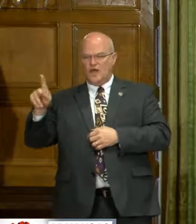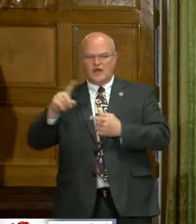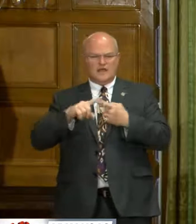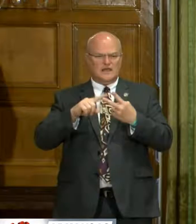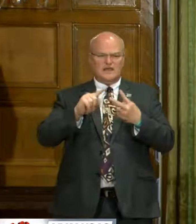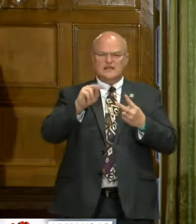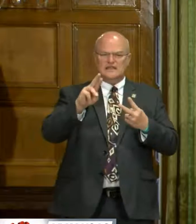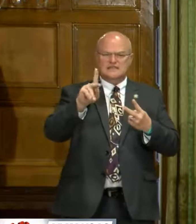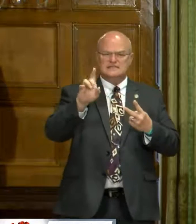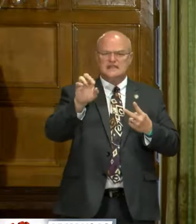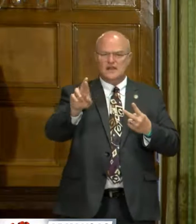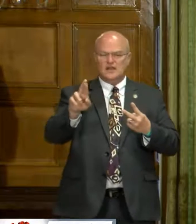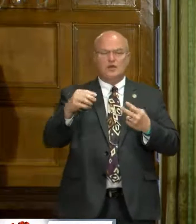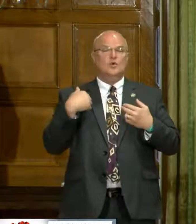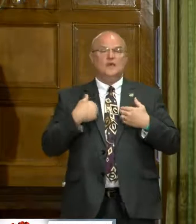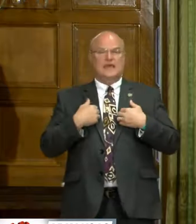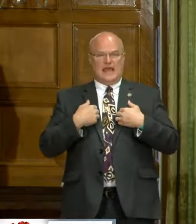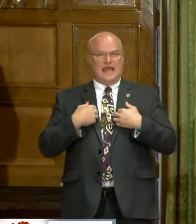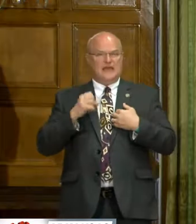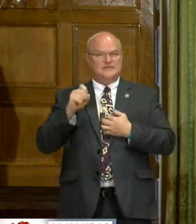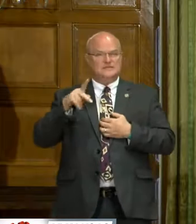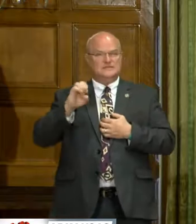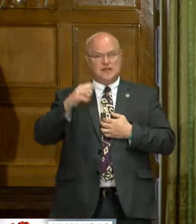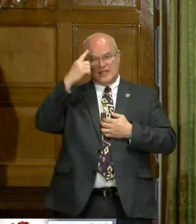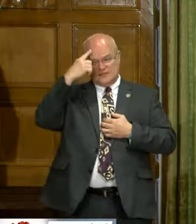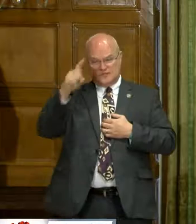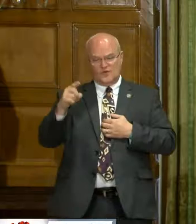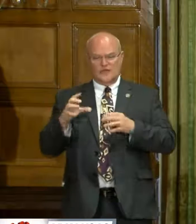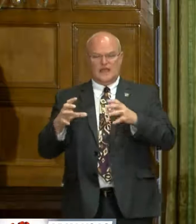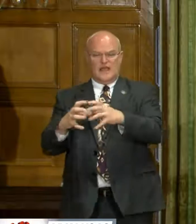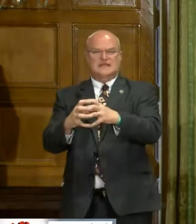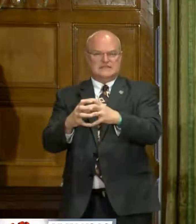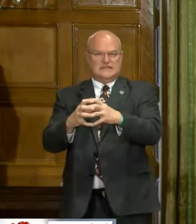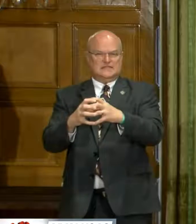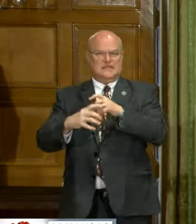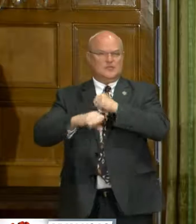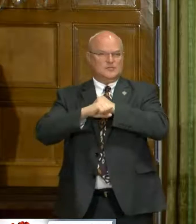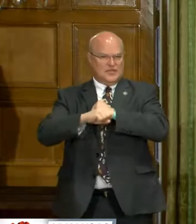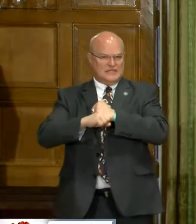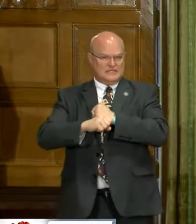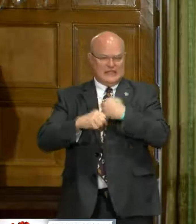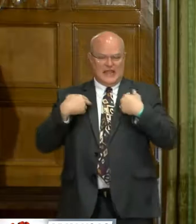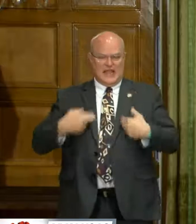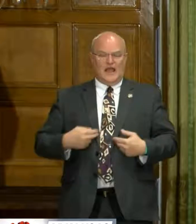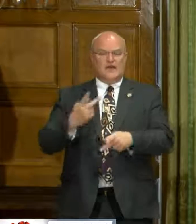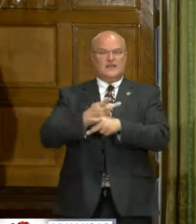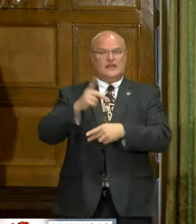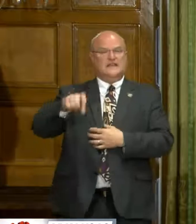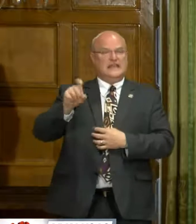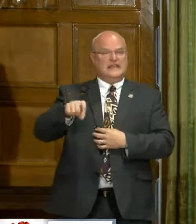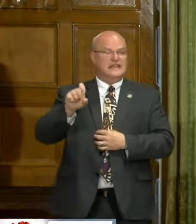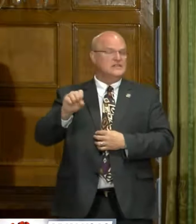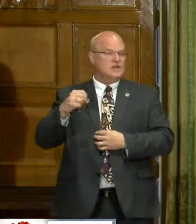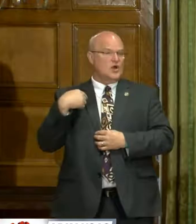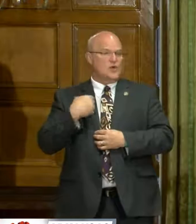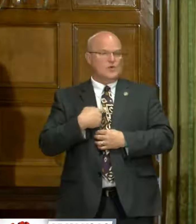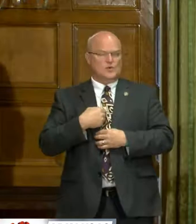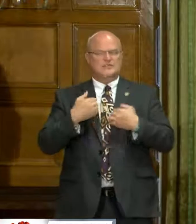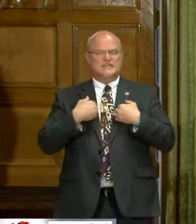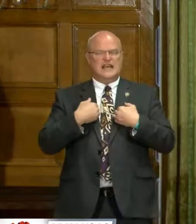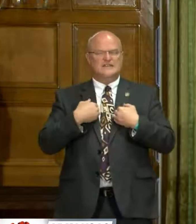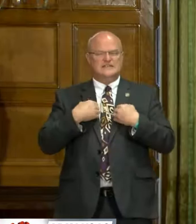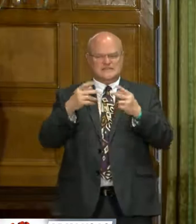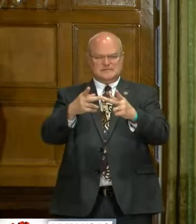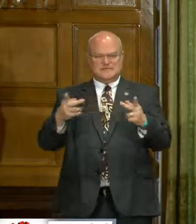Tucker, that we have space for the isolations and the protection and the health care that they need. So we're just freeing up